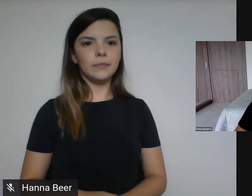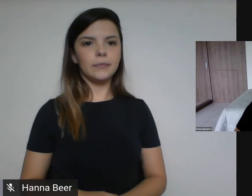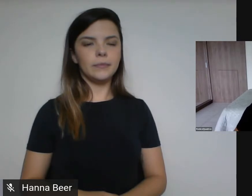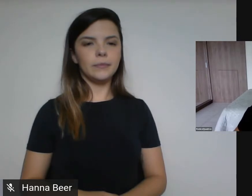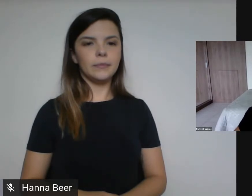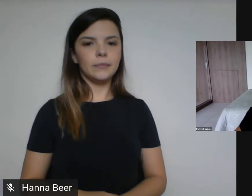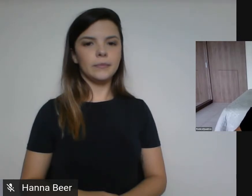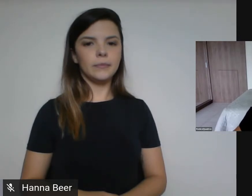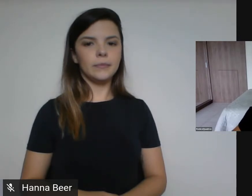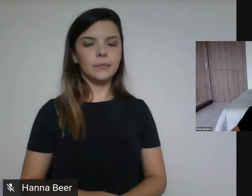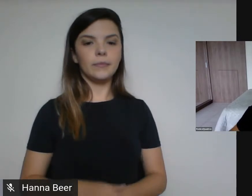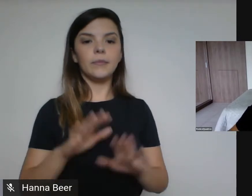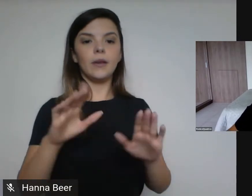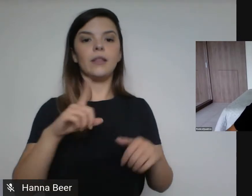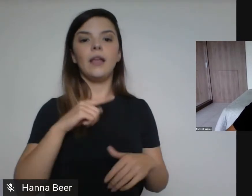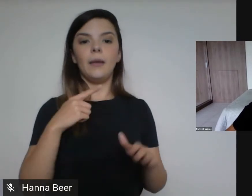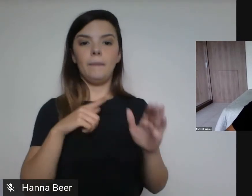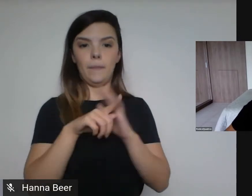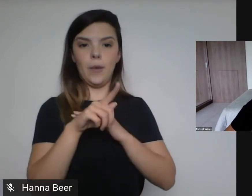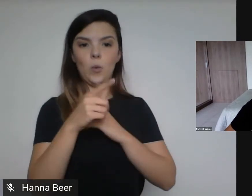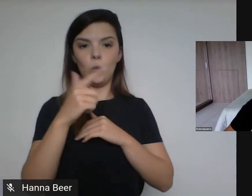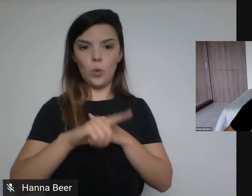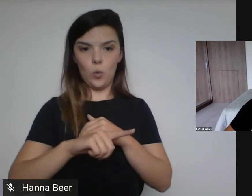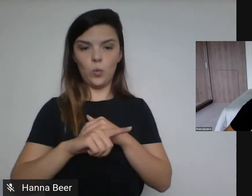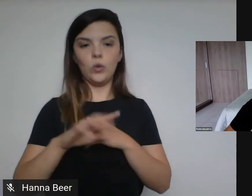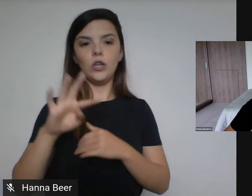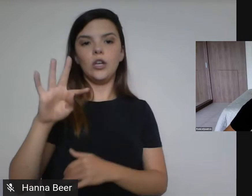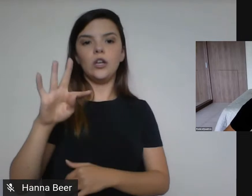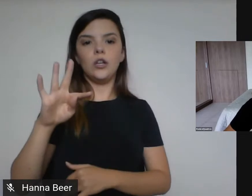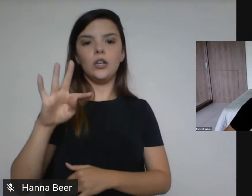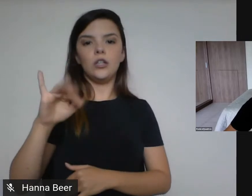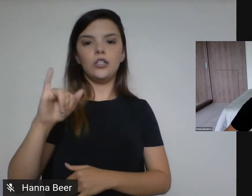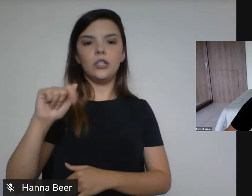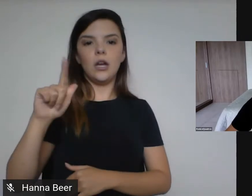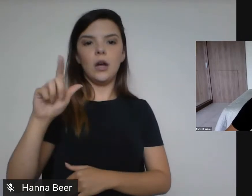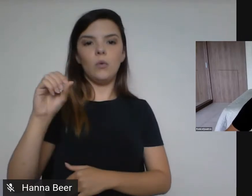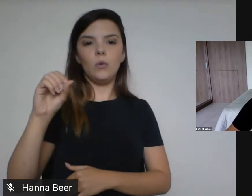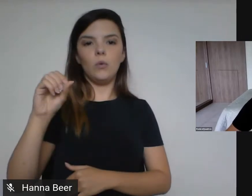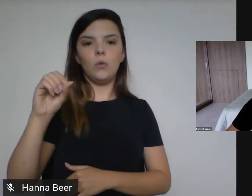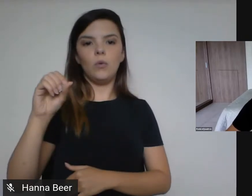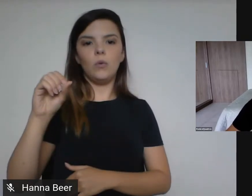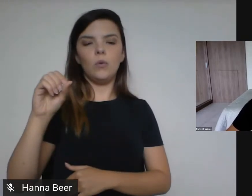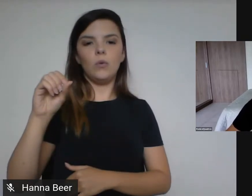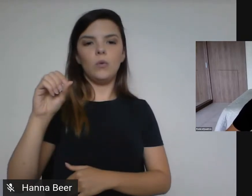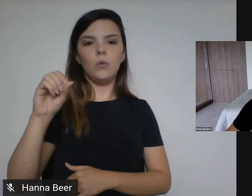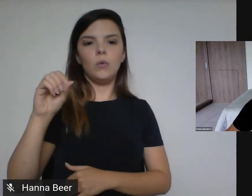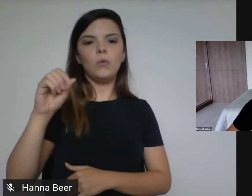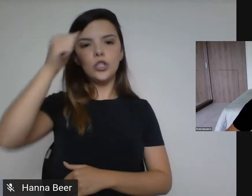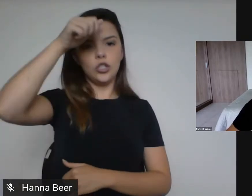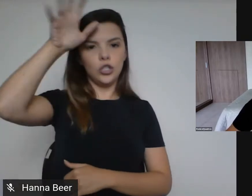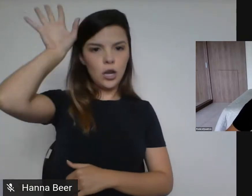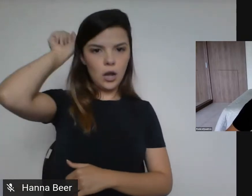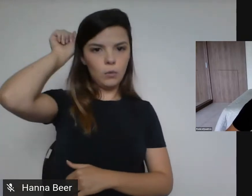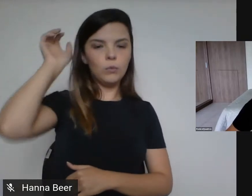There is a question from Tiago Ramos de Albuquerque.